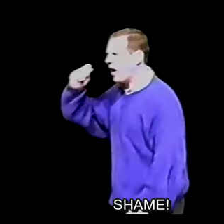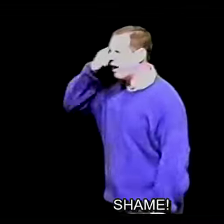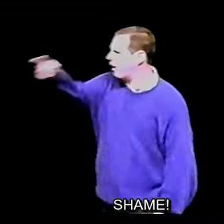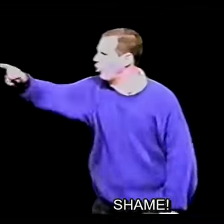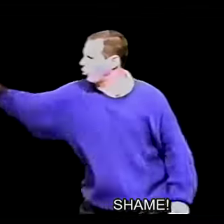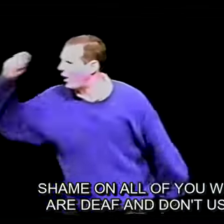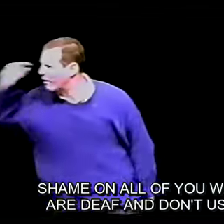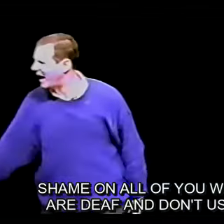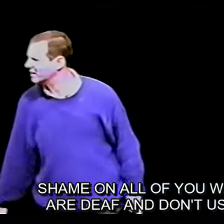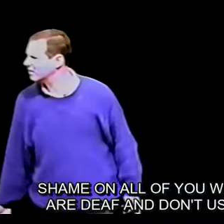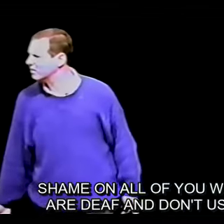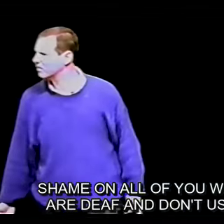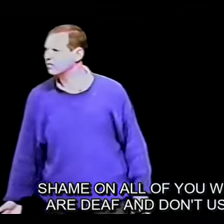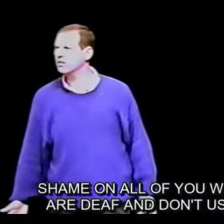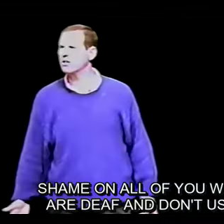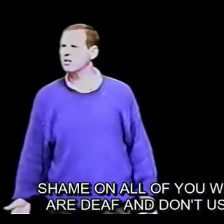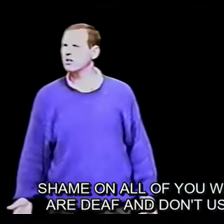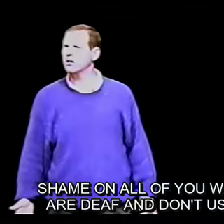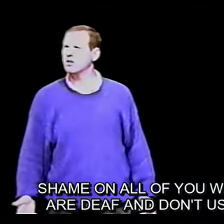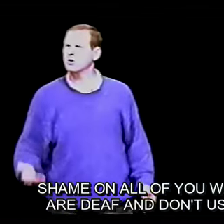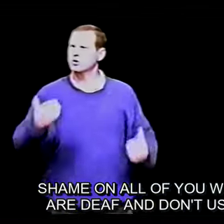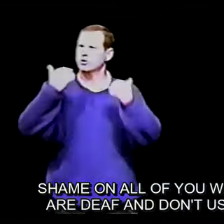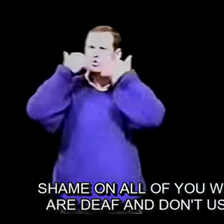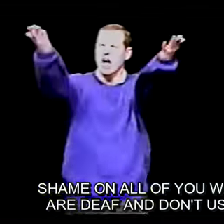you who are deaf and don't use a hearing aid.